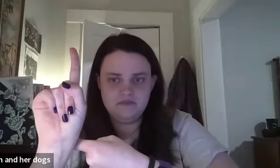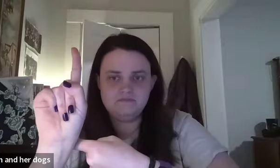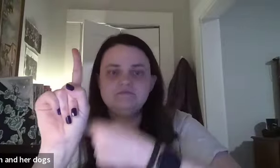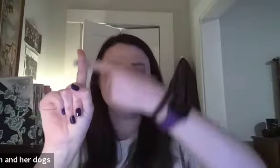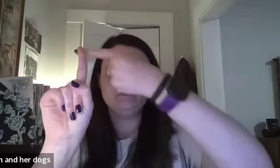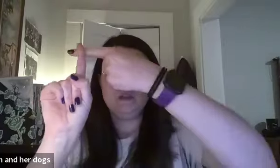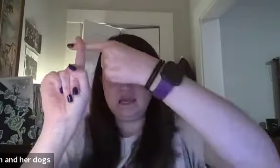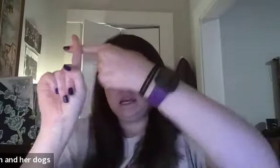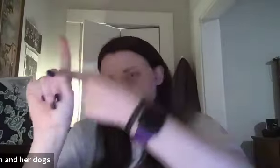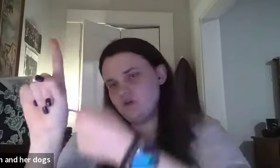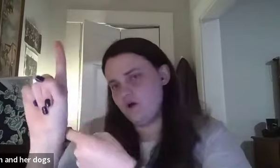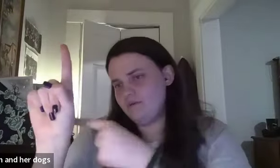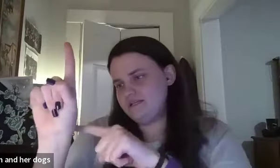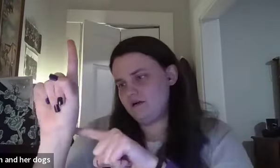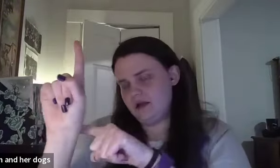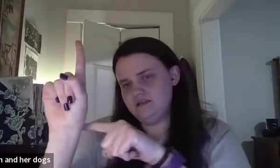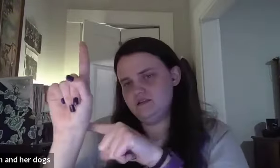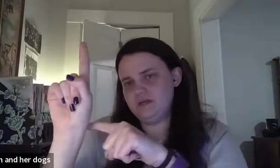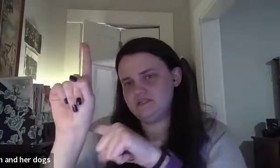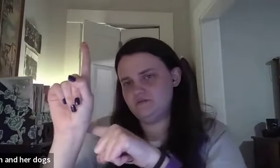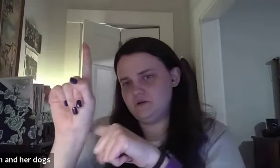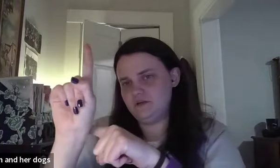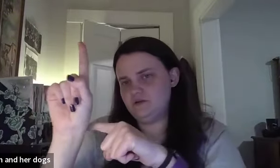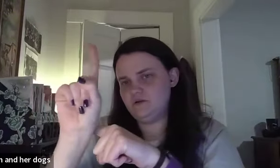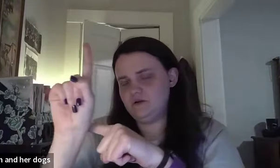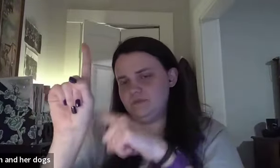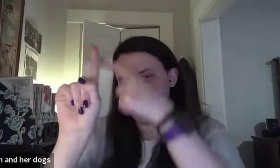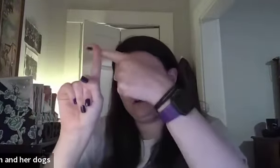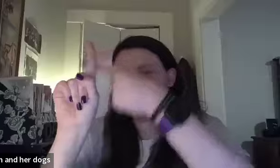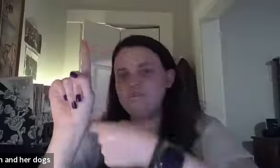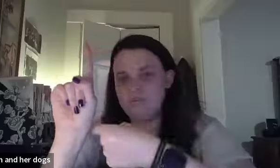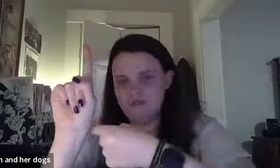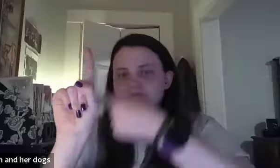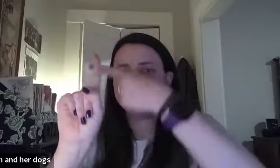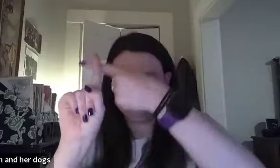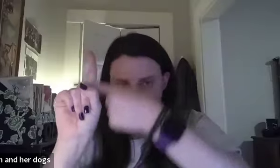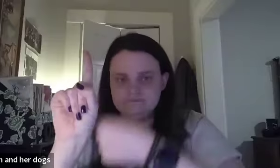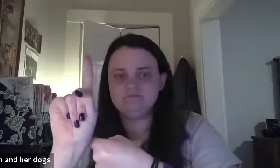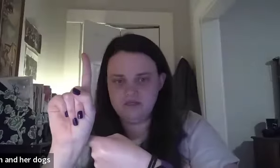month. And it goes all the way down kind of to the base of where like your hand goes. So month, month.